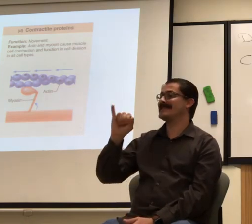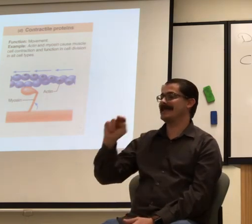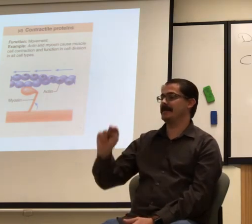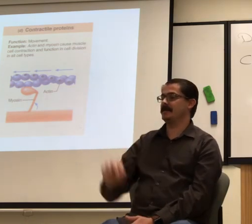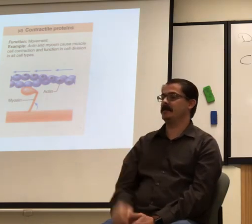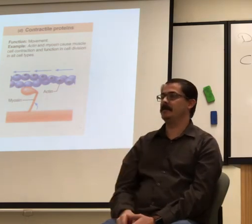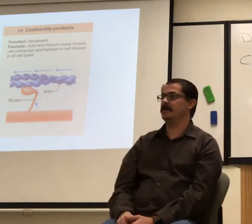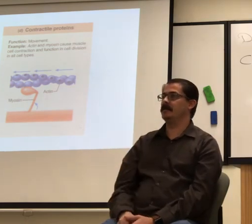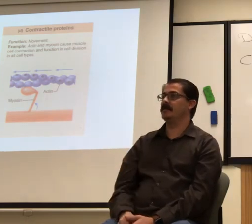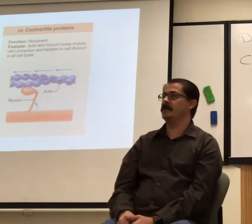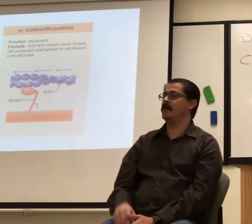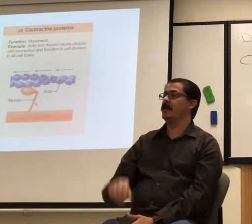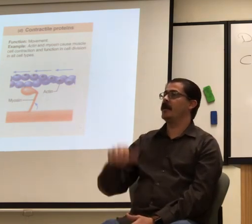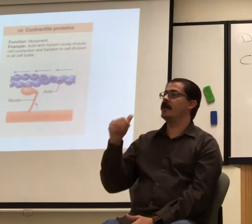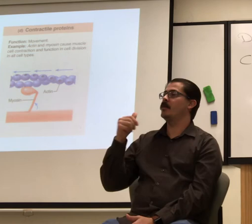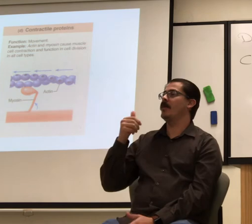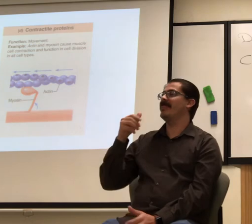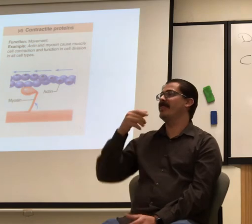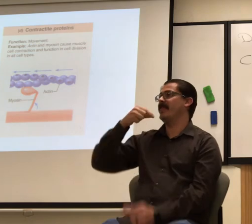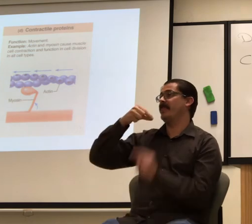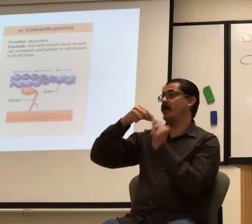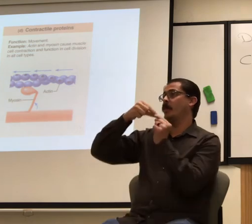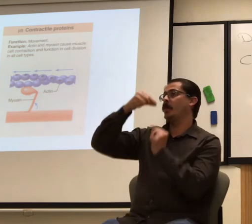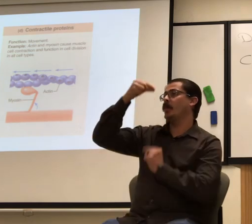The thin one is actin.